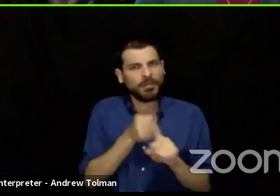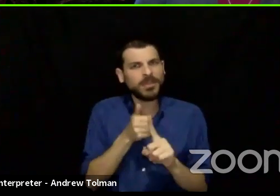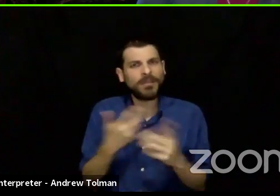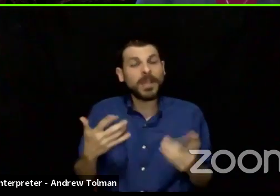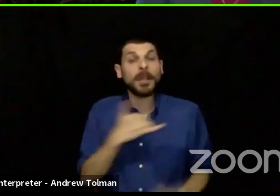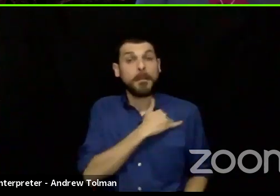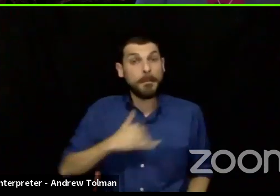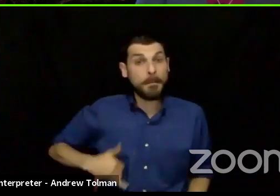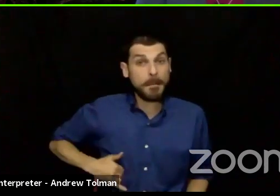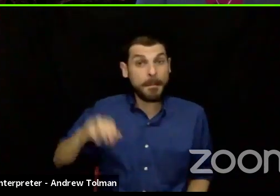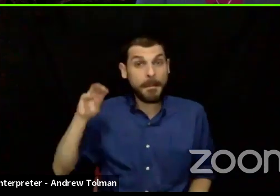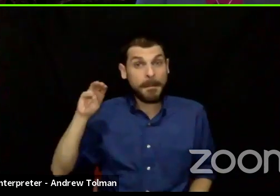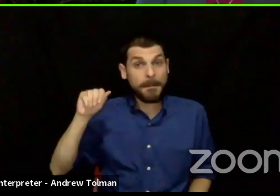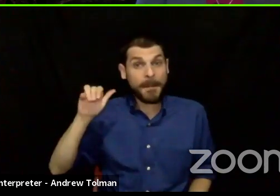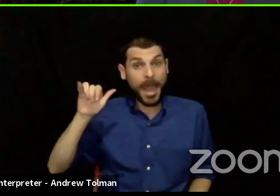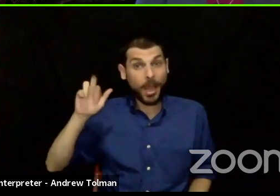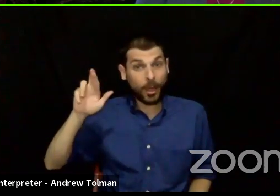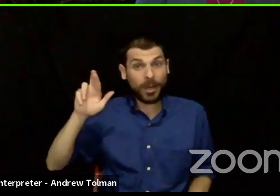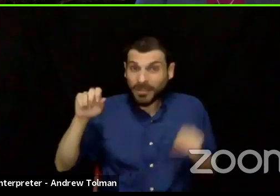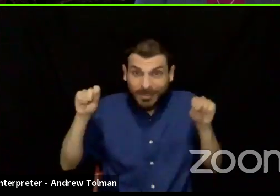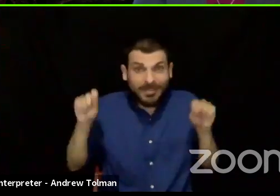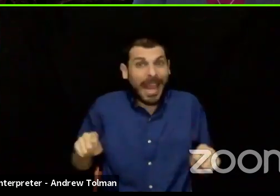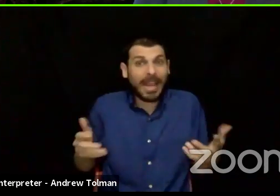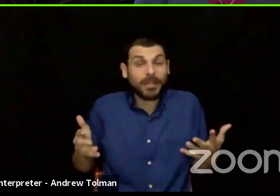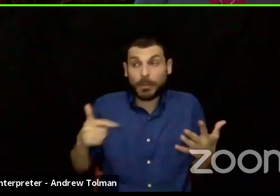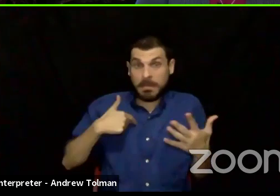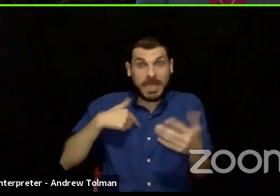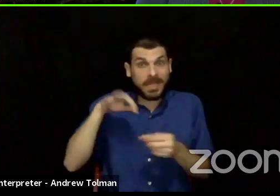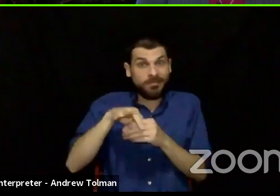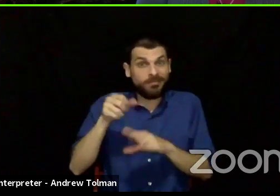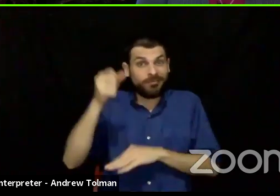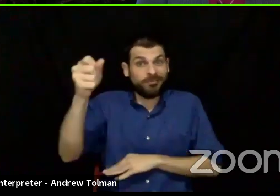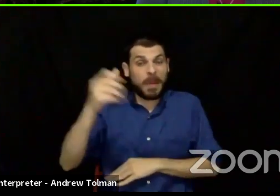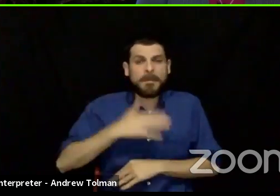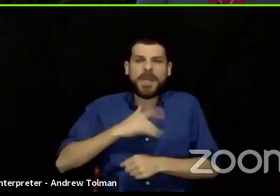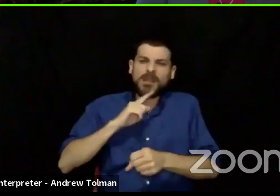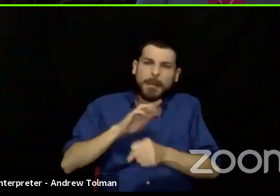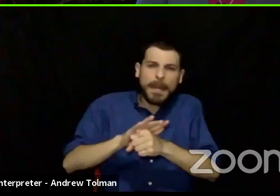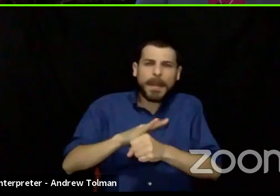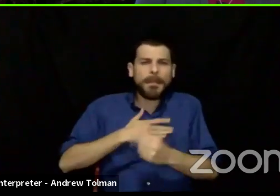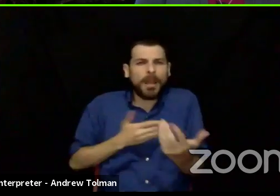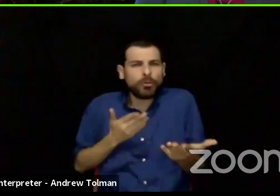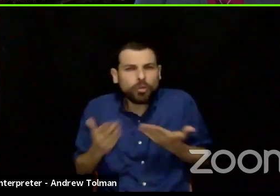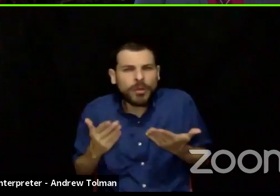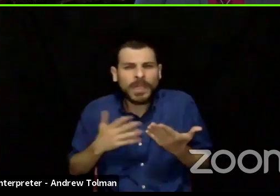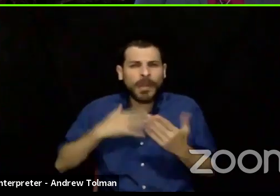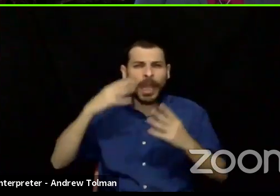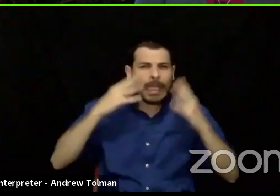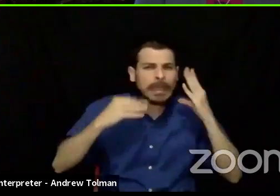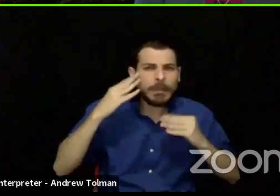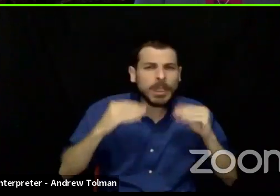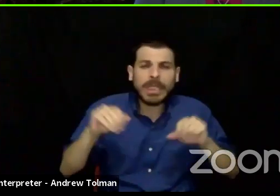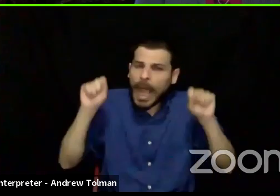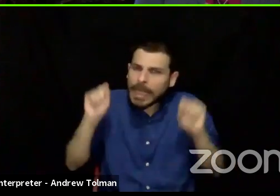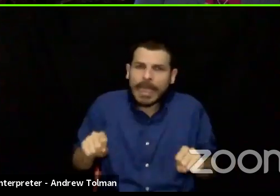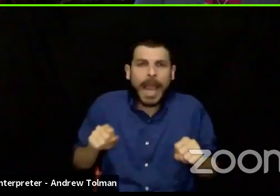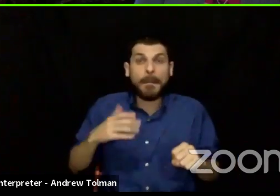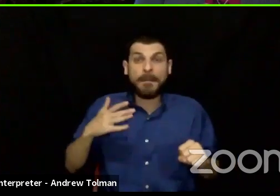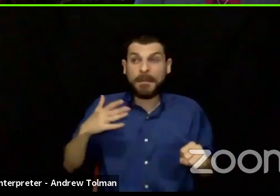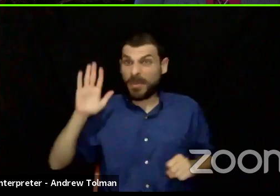to utilize my experience and my commitment to service in the city of Portland to use my history,